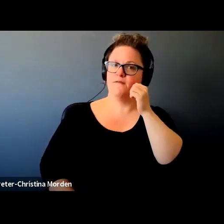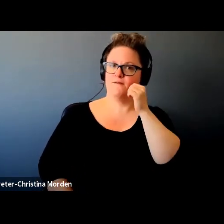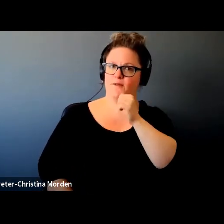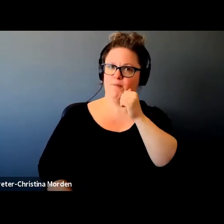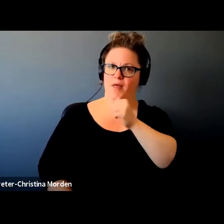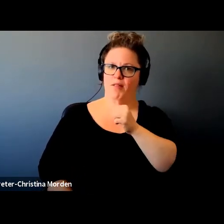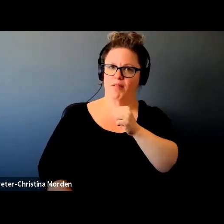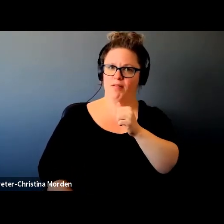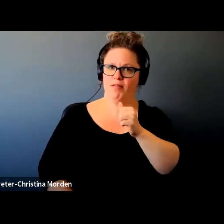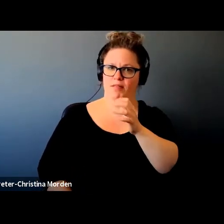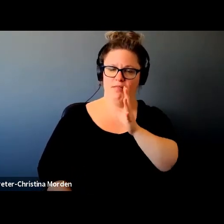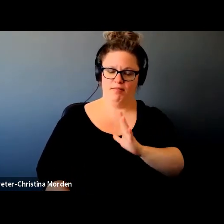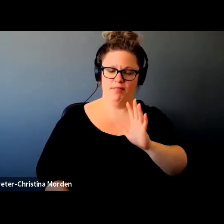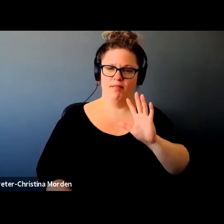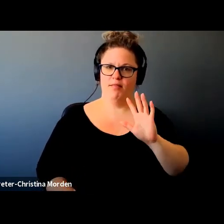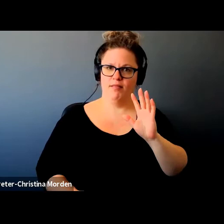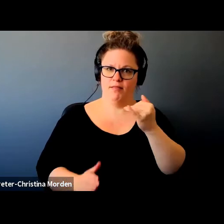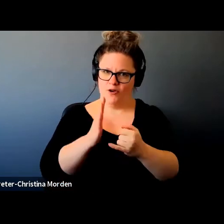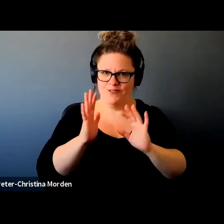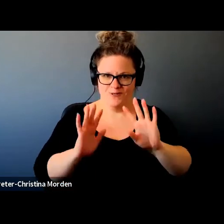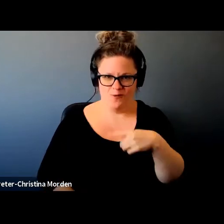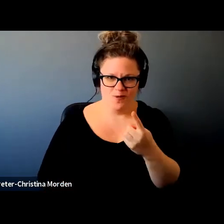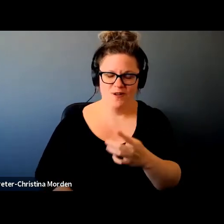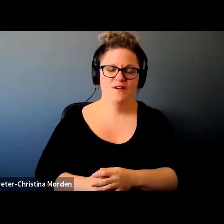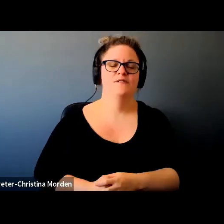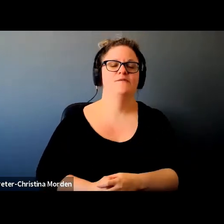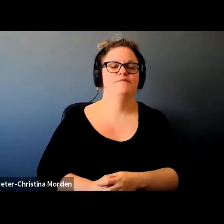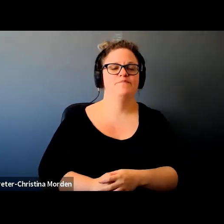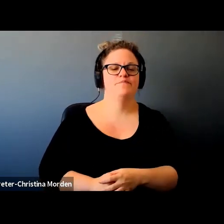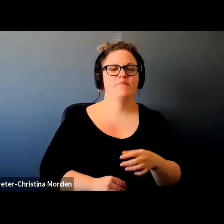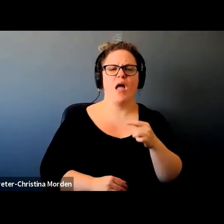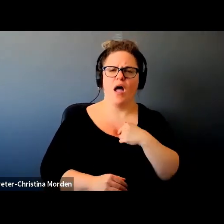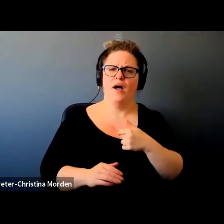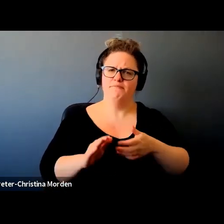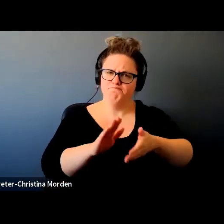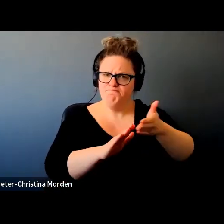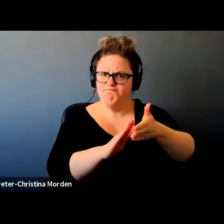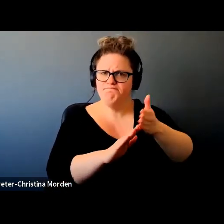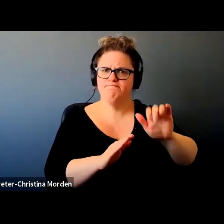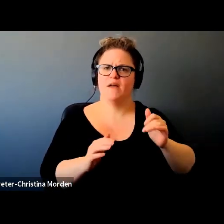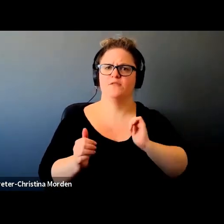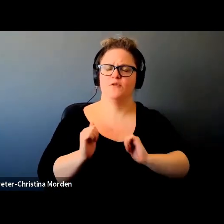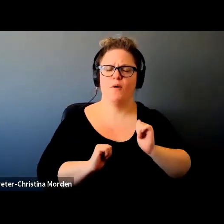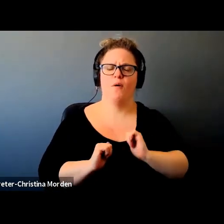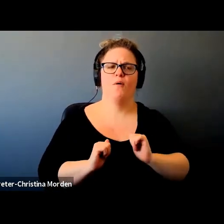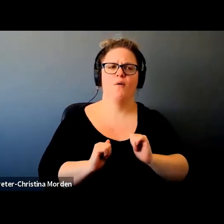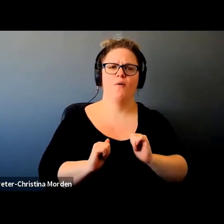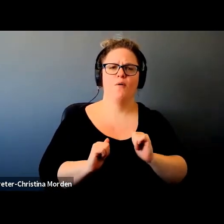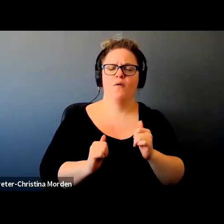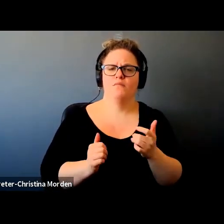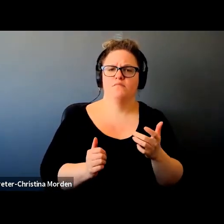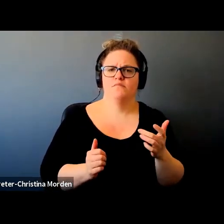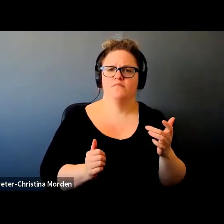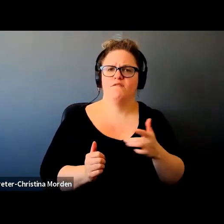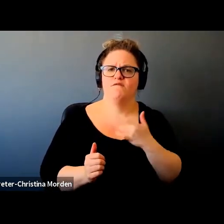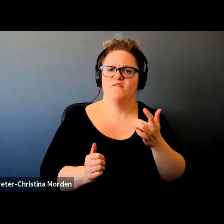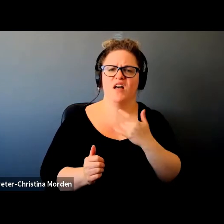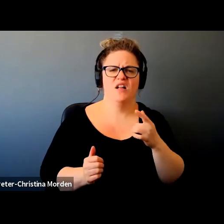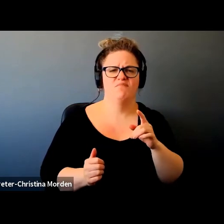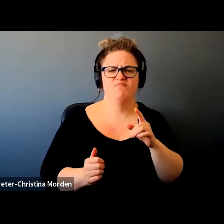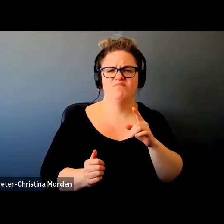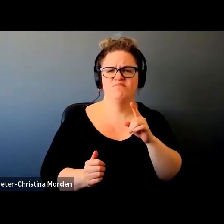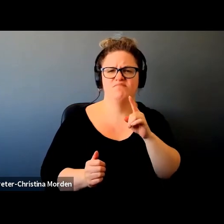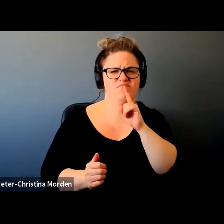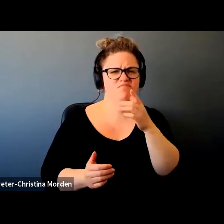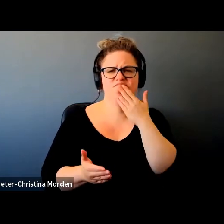while I produced this show once a year, was that it was a creative incubator. And it would